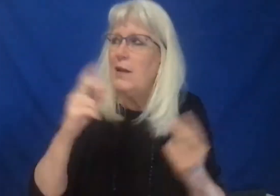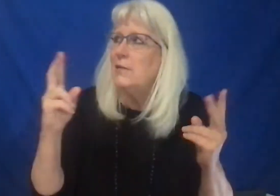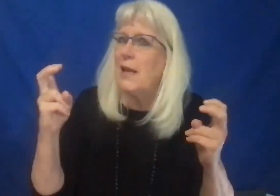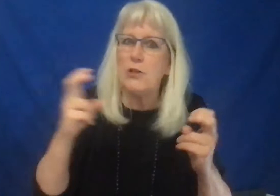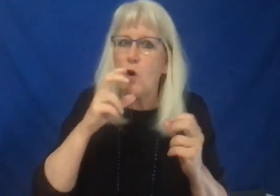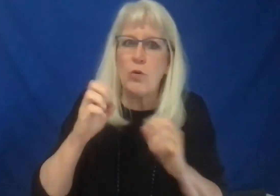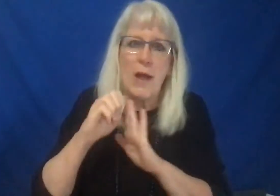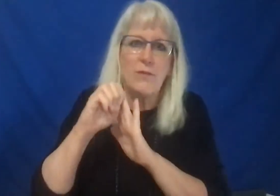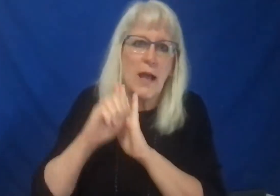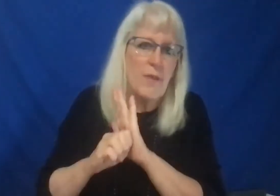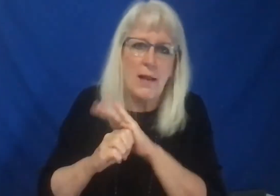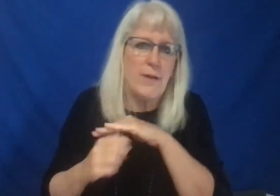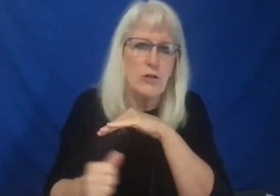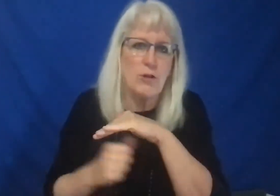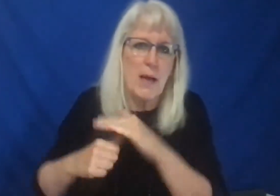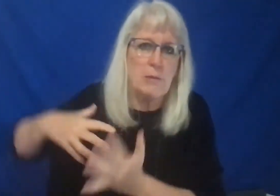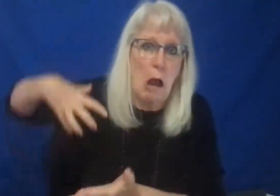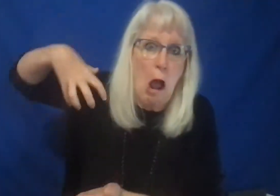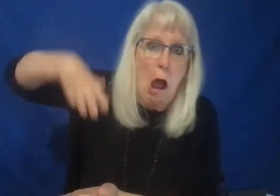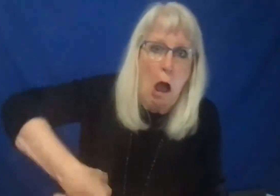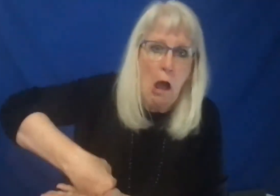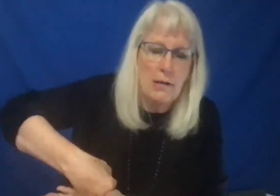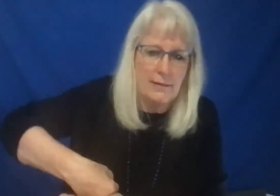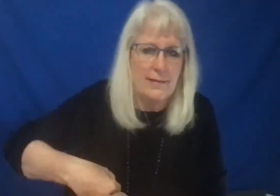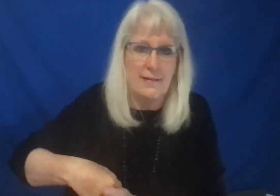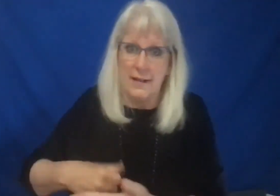way to, you know, the landfill. And I'm real thankful for that.